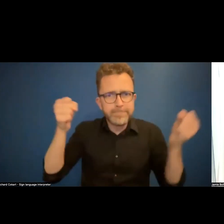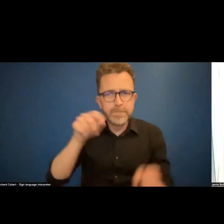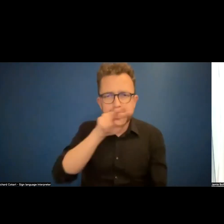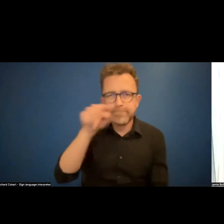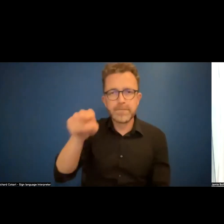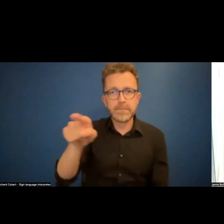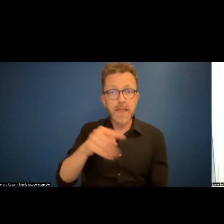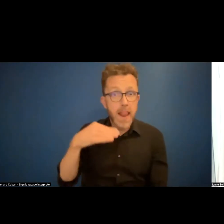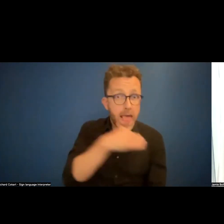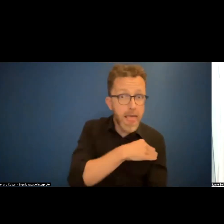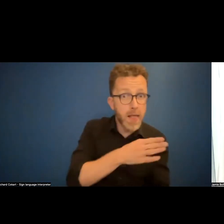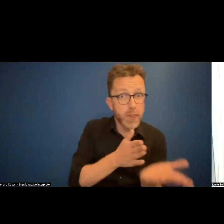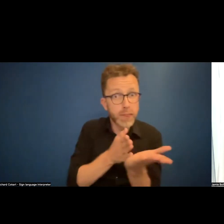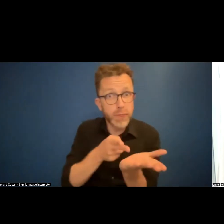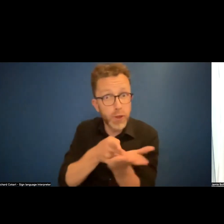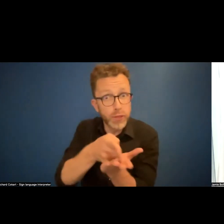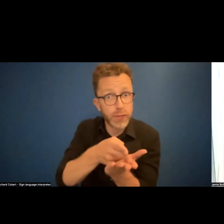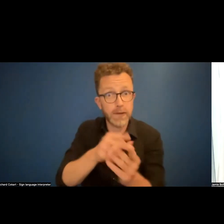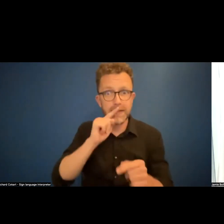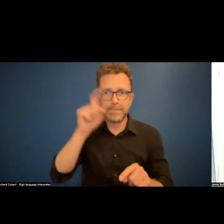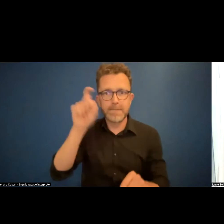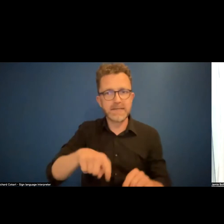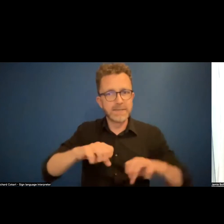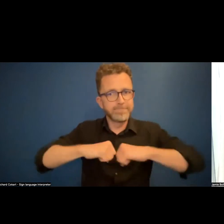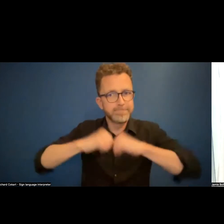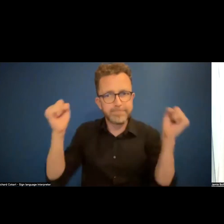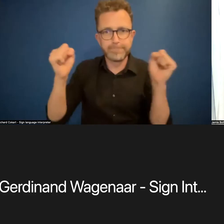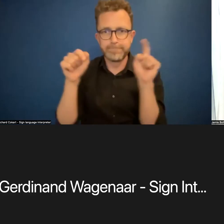Adrian's contribution. Please,